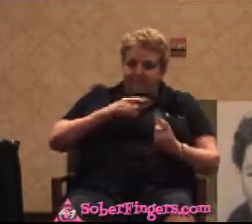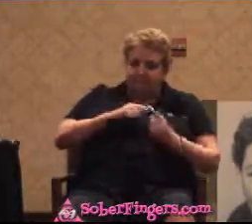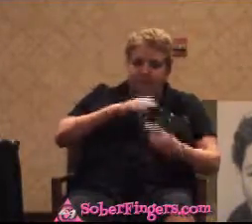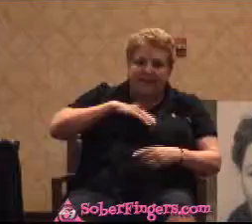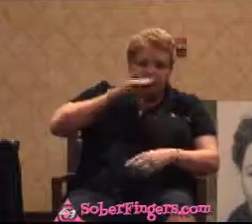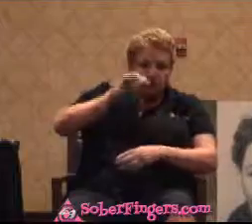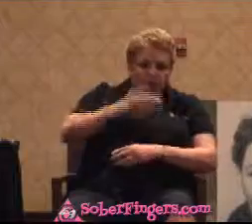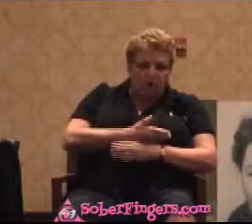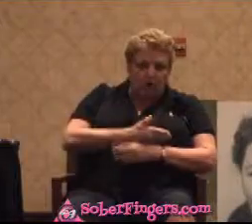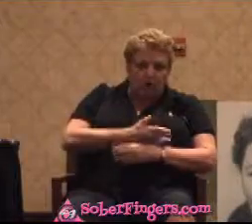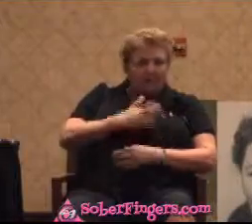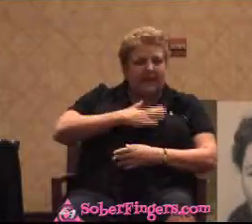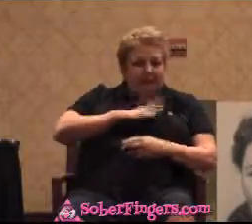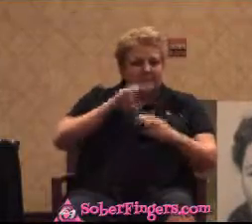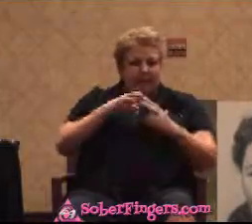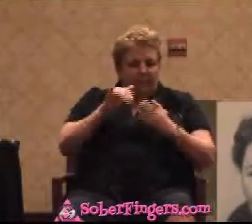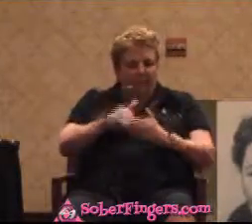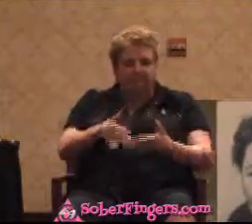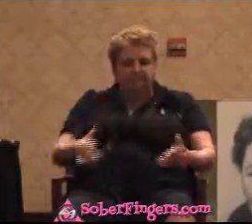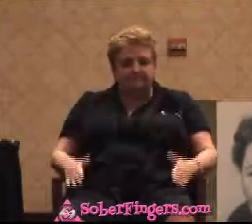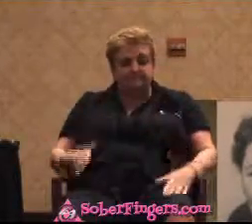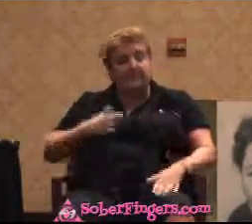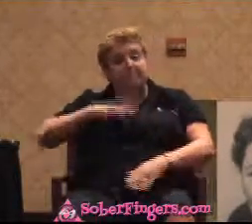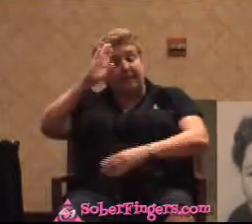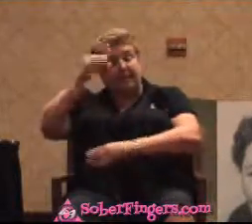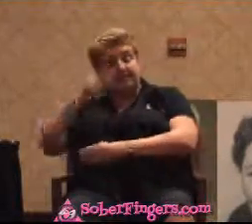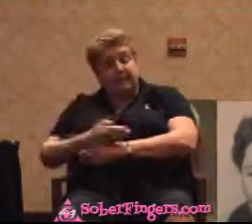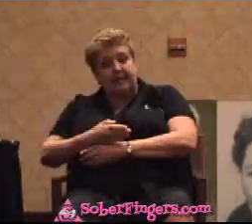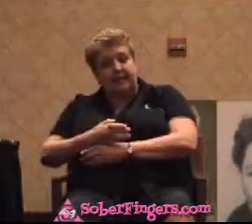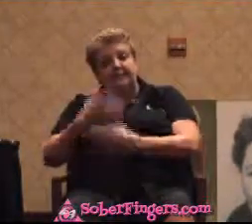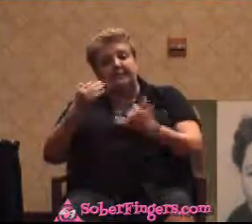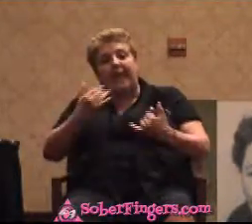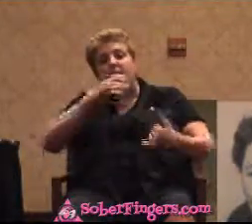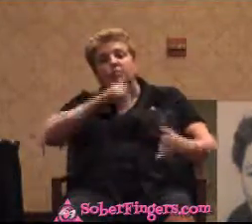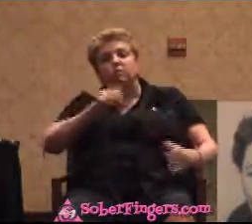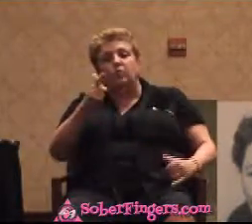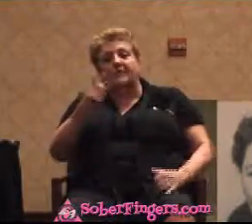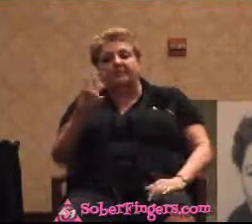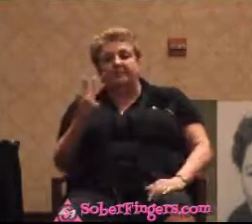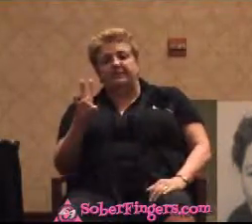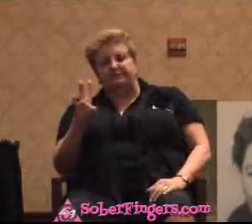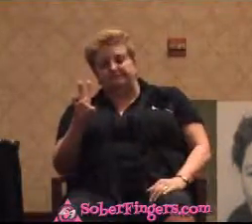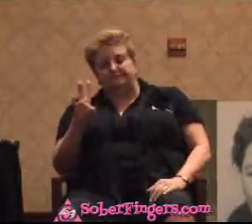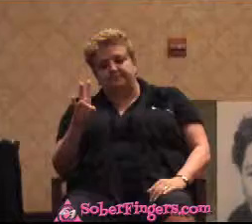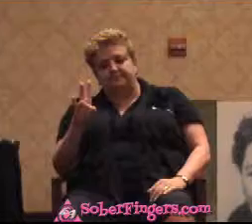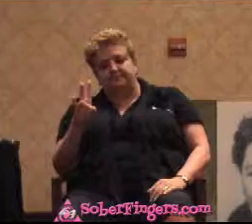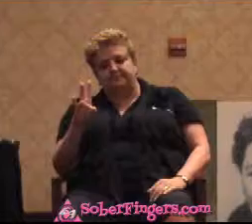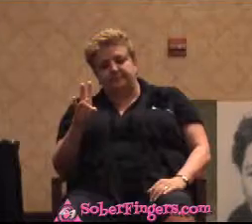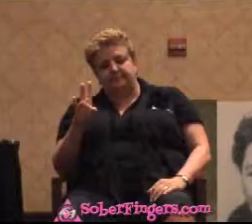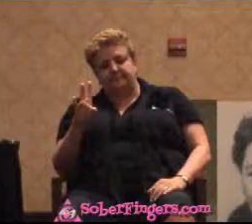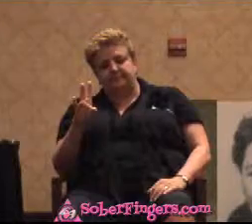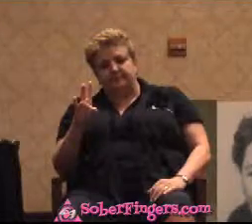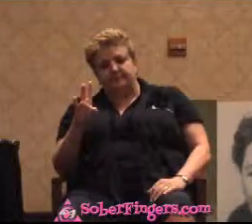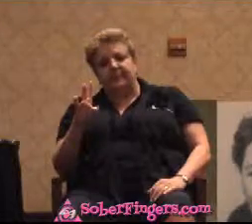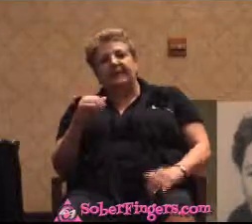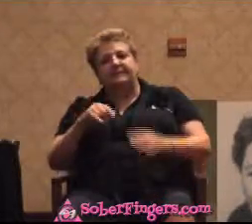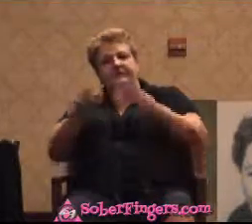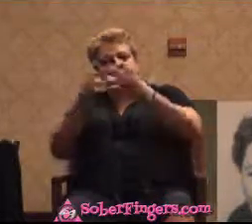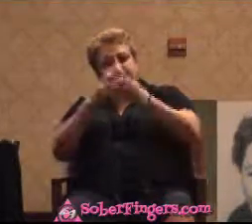was happy about that. And my son, who is 27, is now doing more time in the penitentiary than he has been